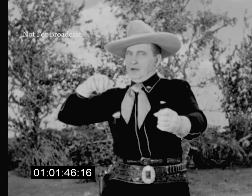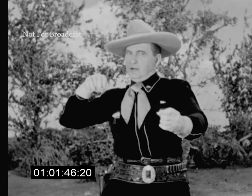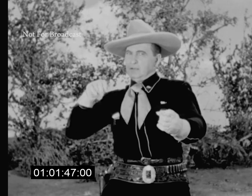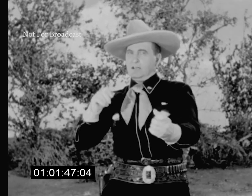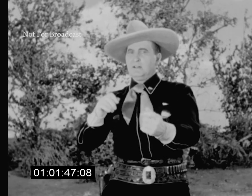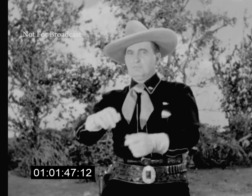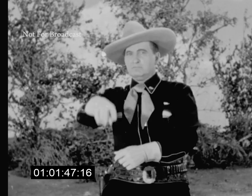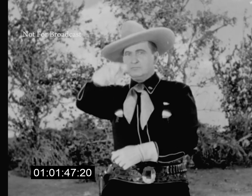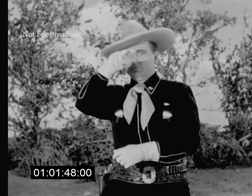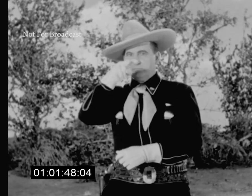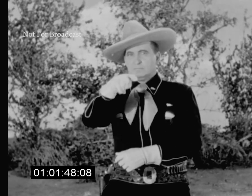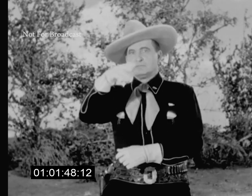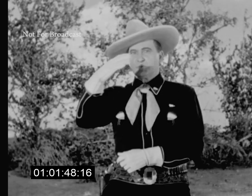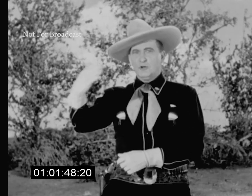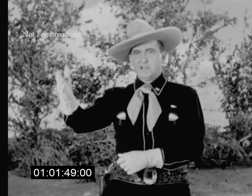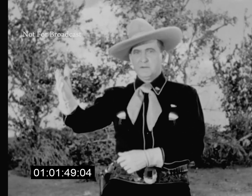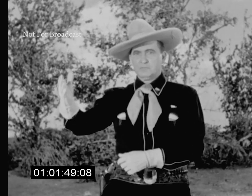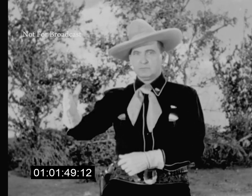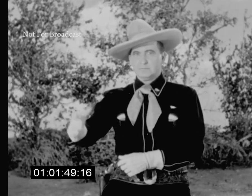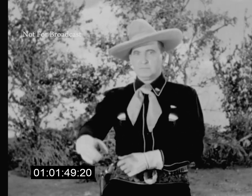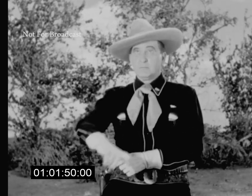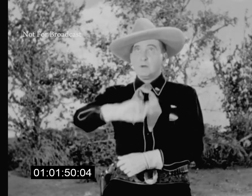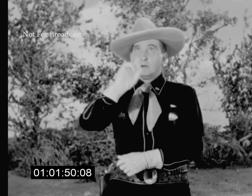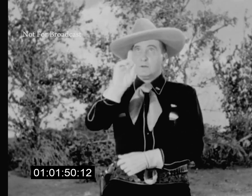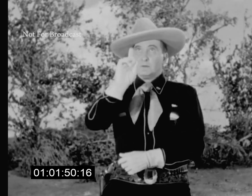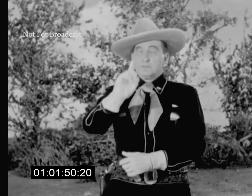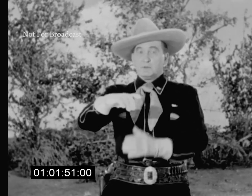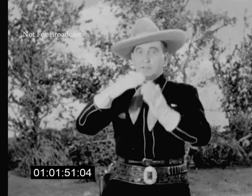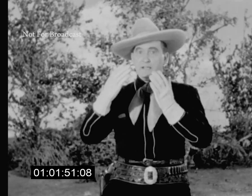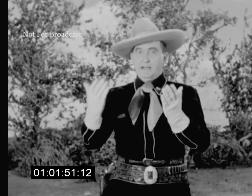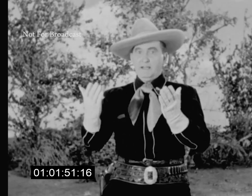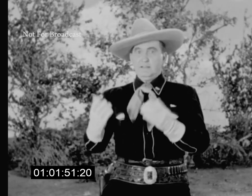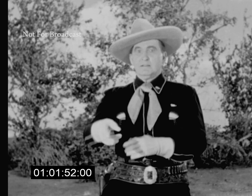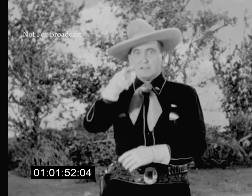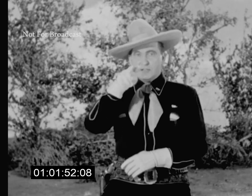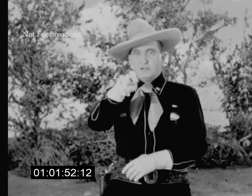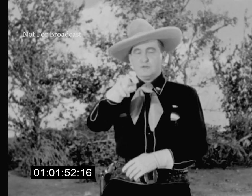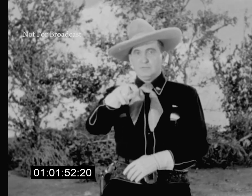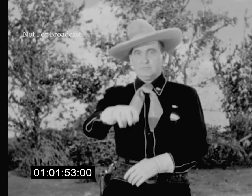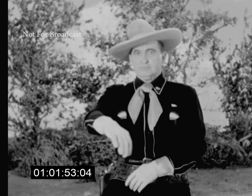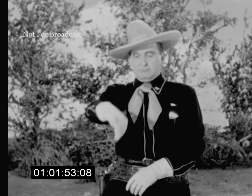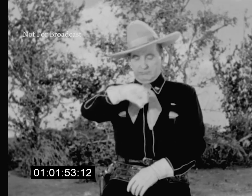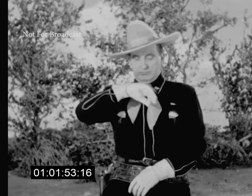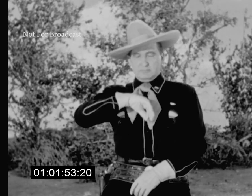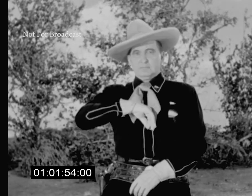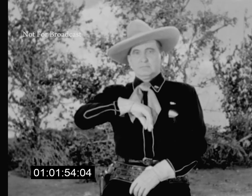long time, no seeing. But today, I see you,